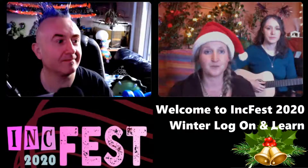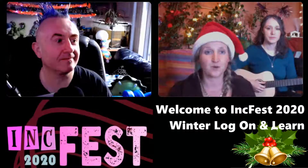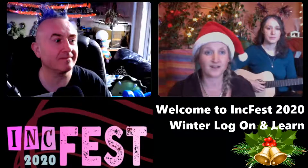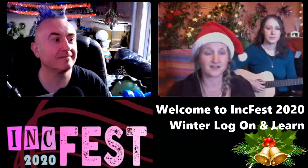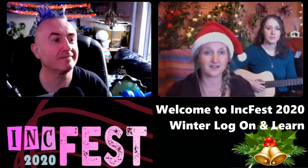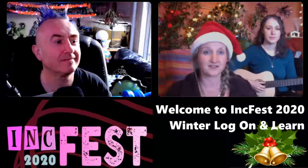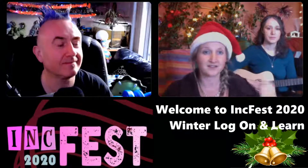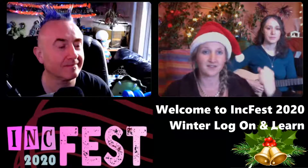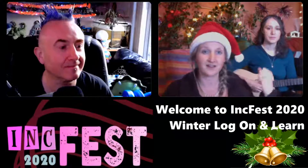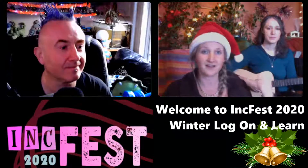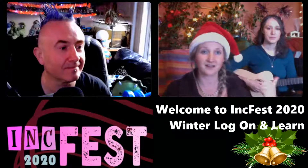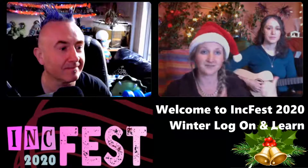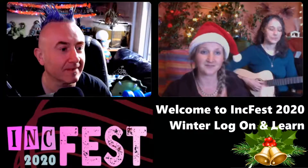white. Let's give that a go.